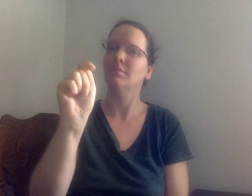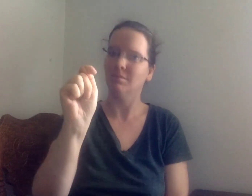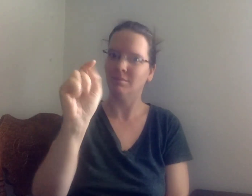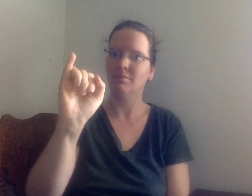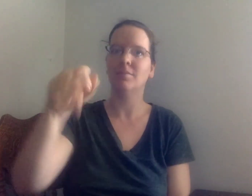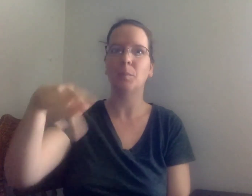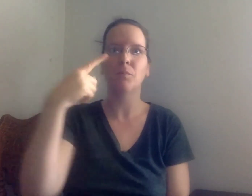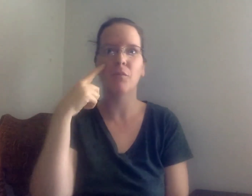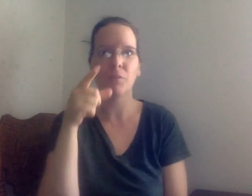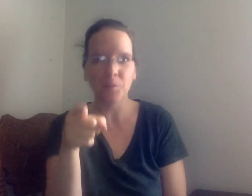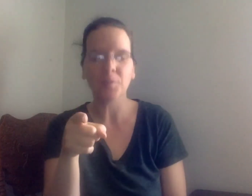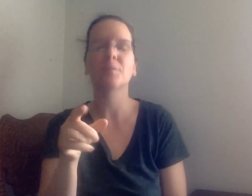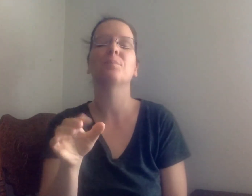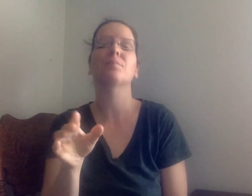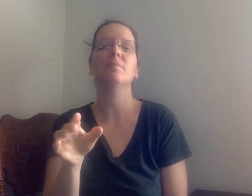little tip for you.